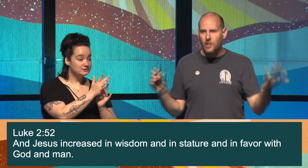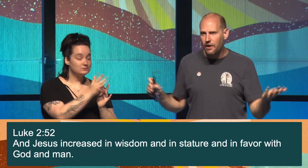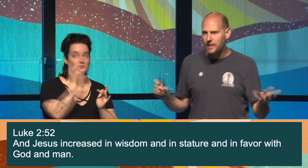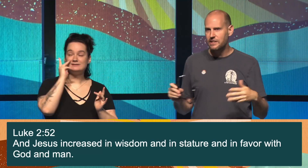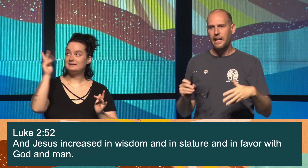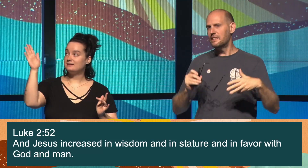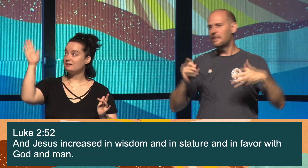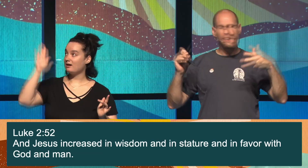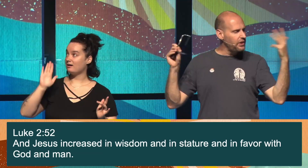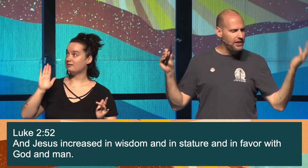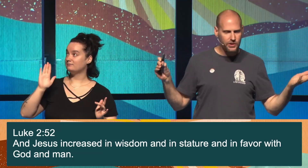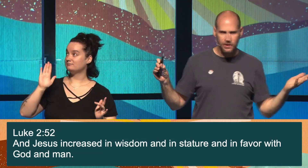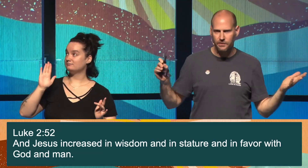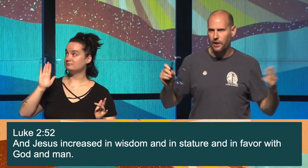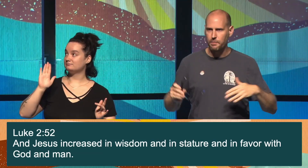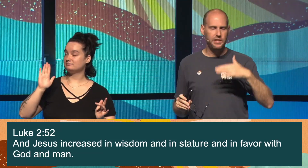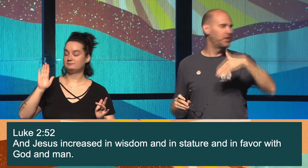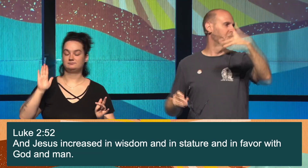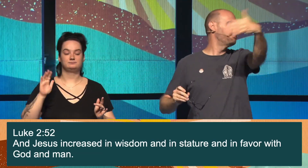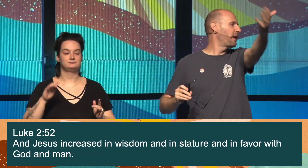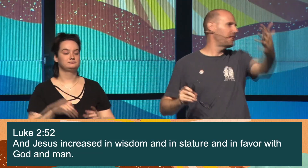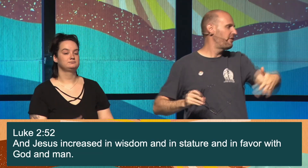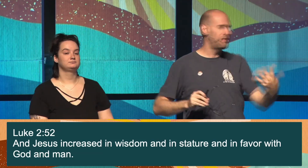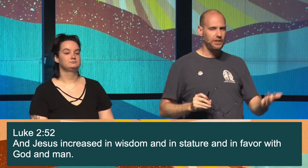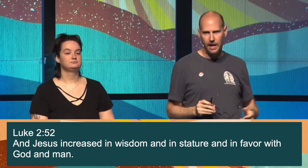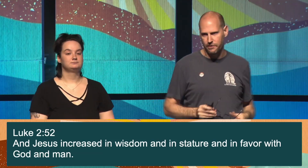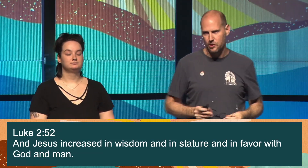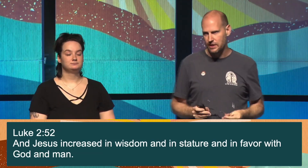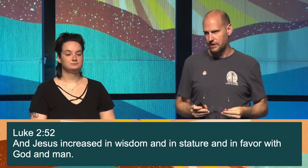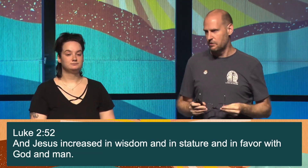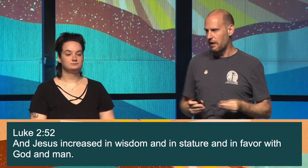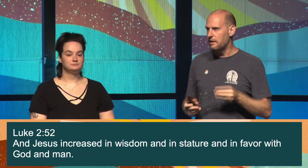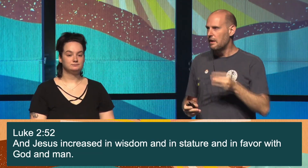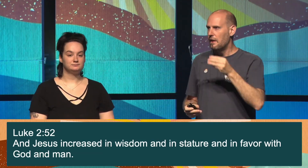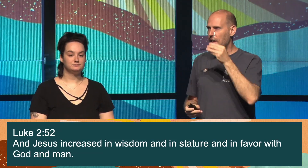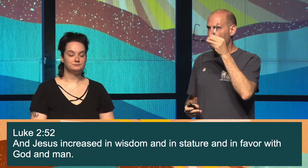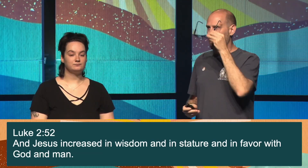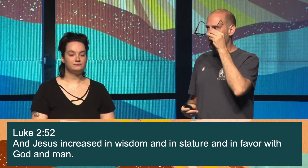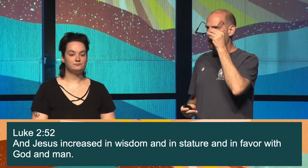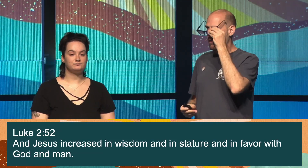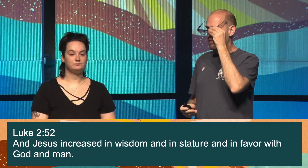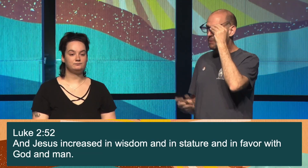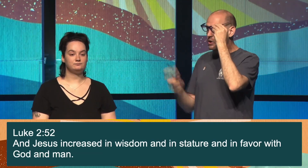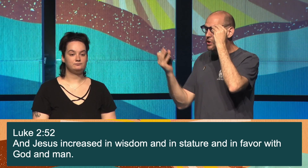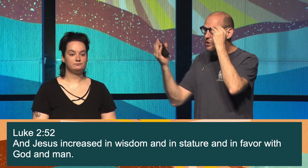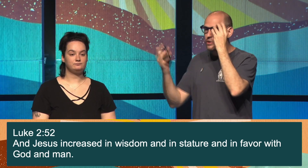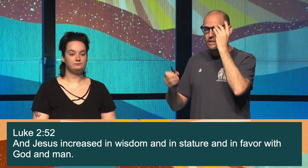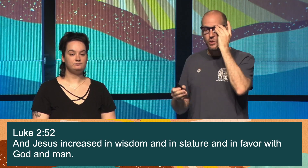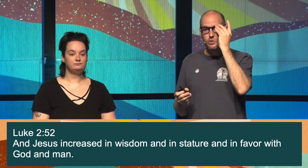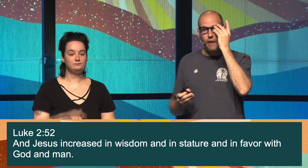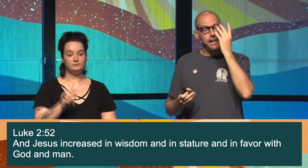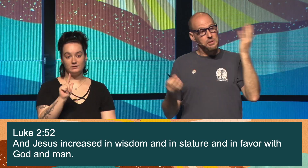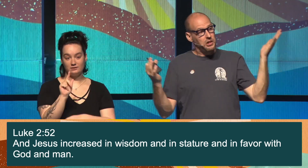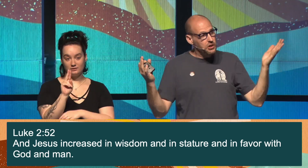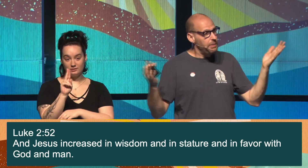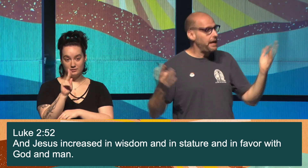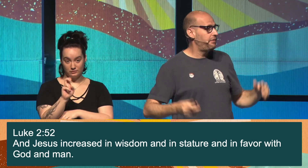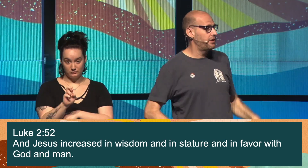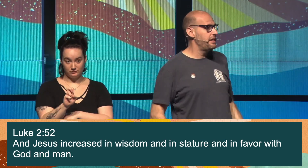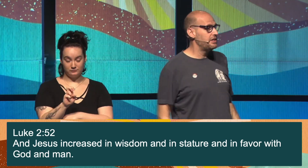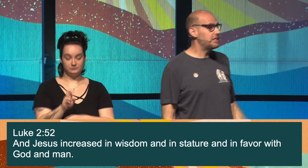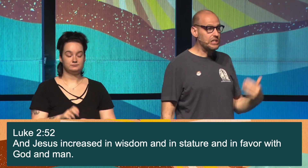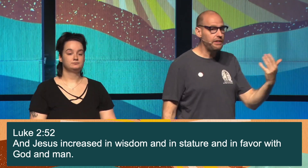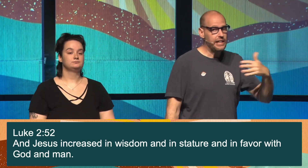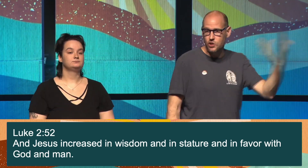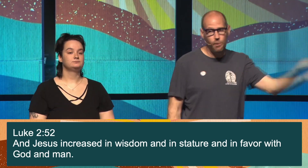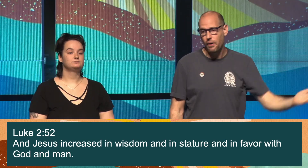the incarnation, that is the theological development that occurs much after the life of Jesus, right? But Luke, who's writing a little bit after